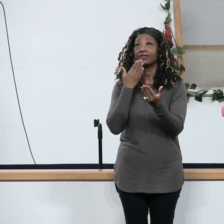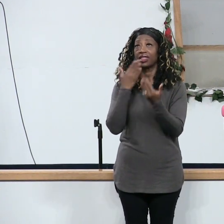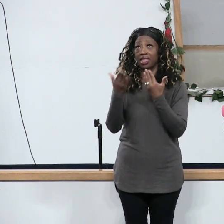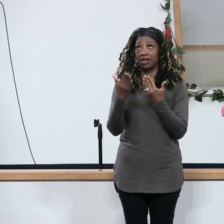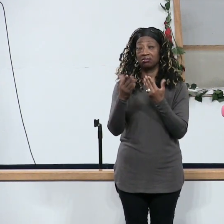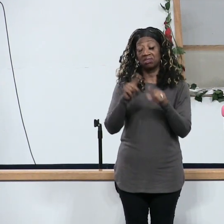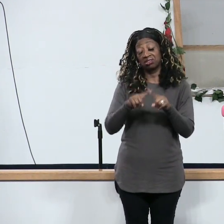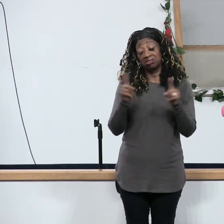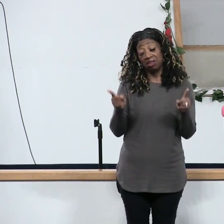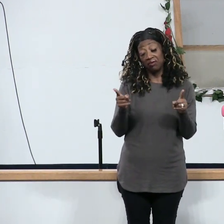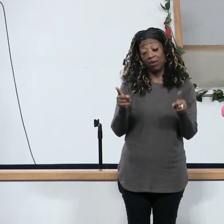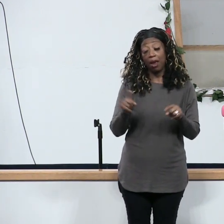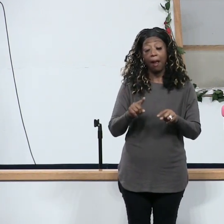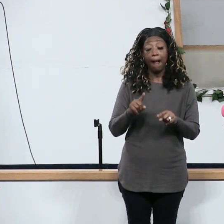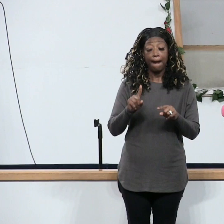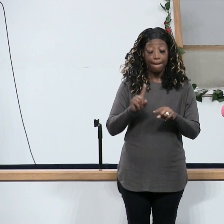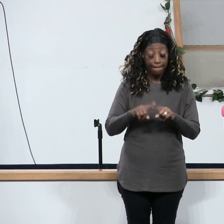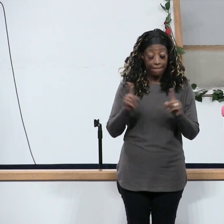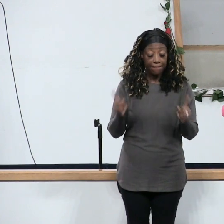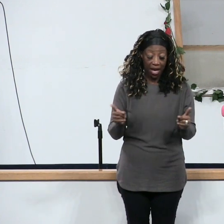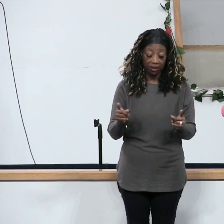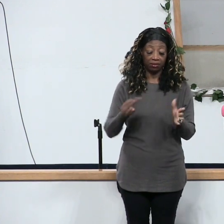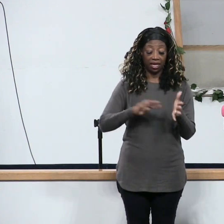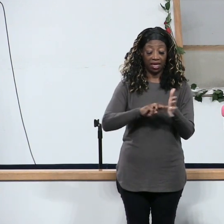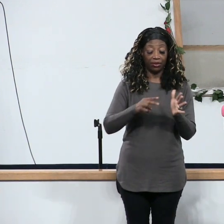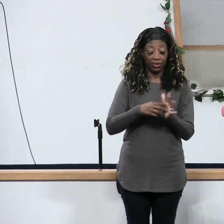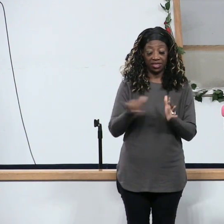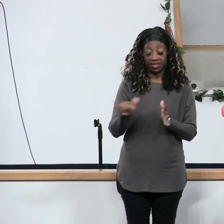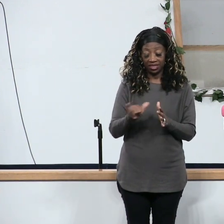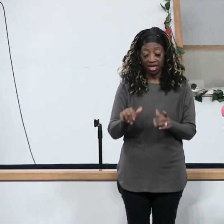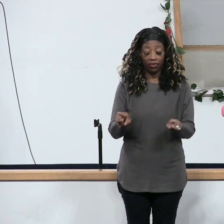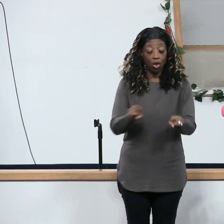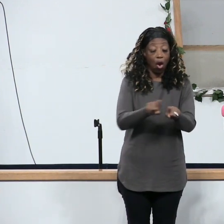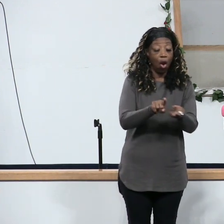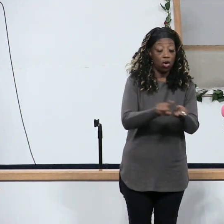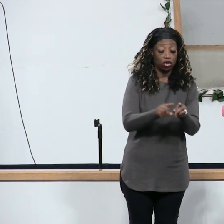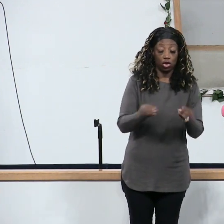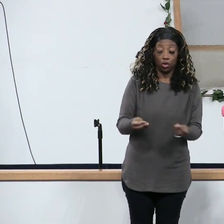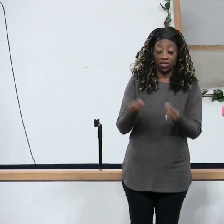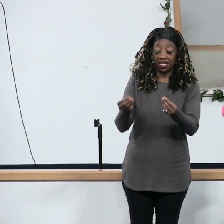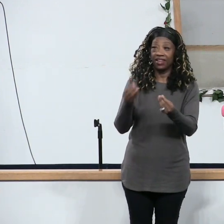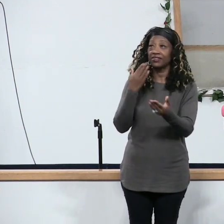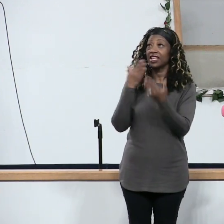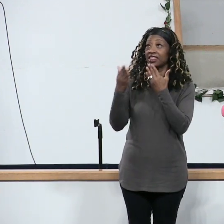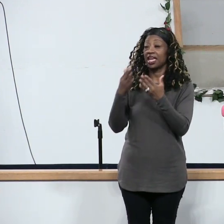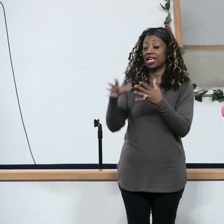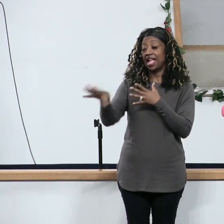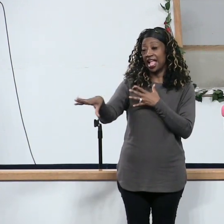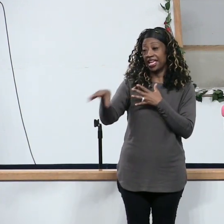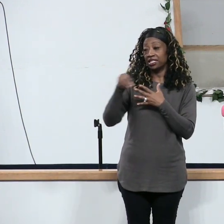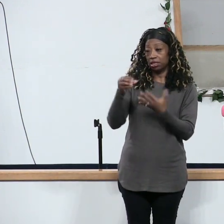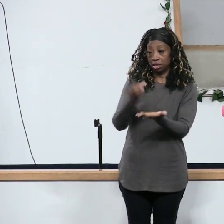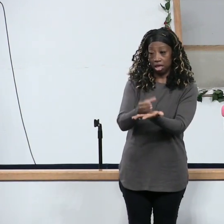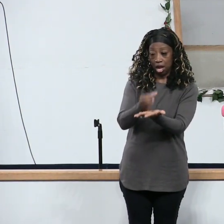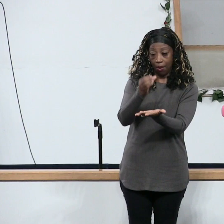the same thing. It says, likewise, meaning also giving thanks, he took the